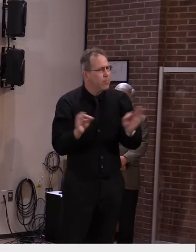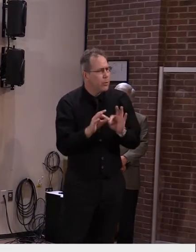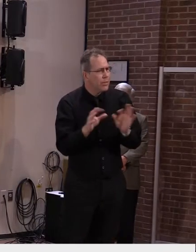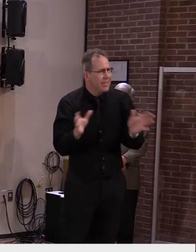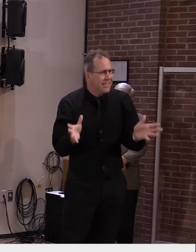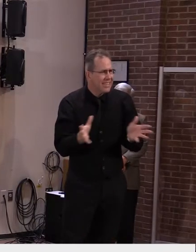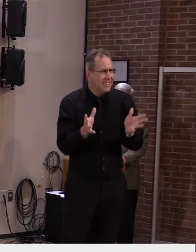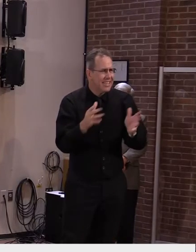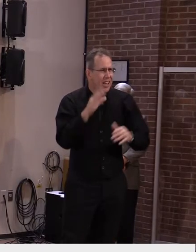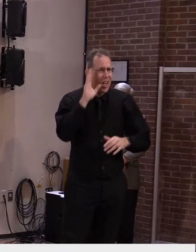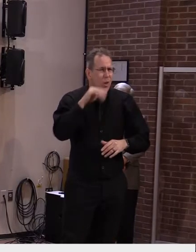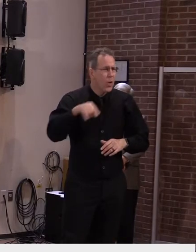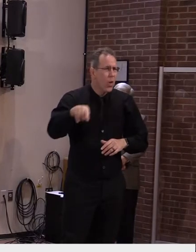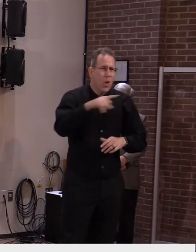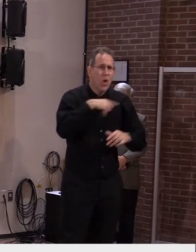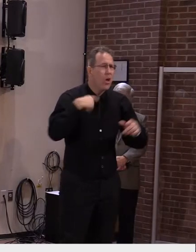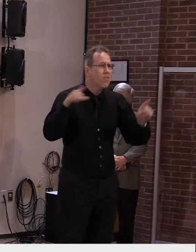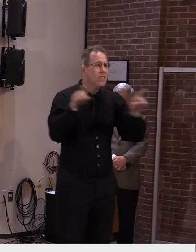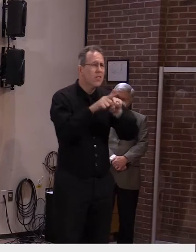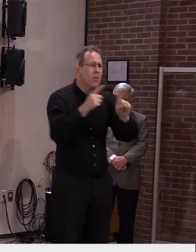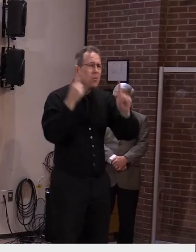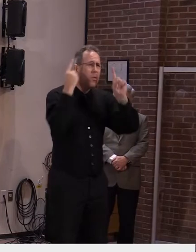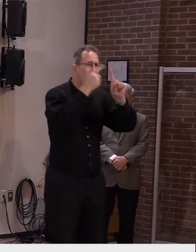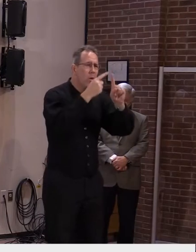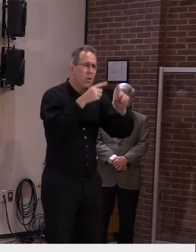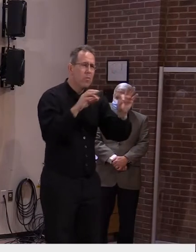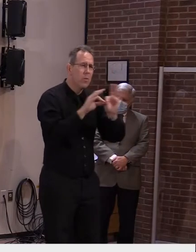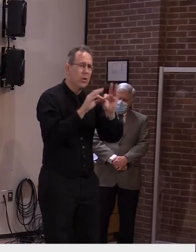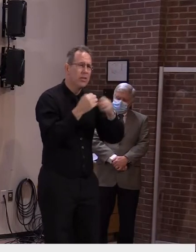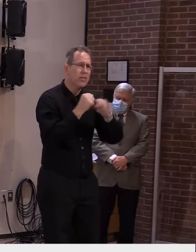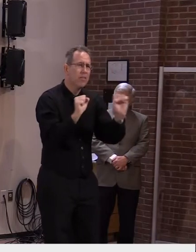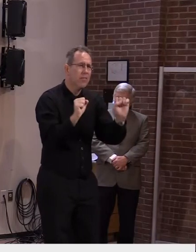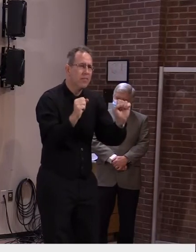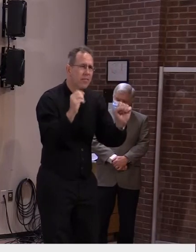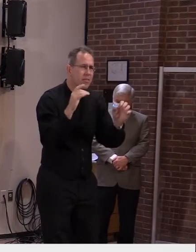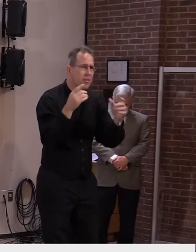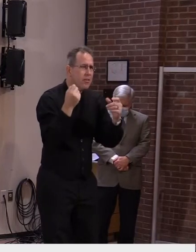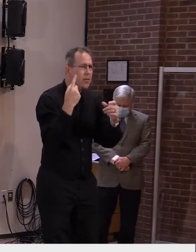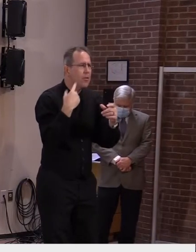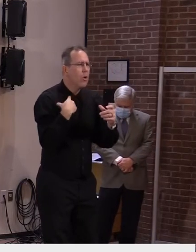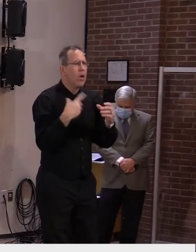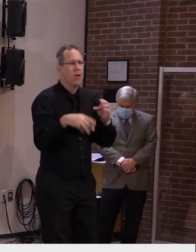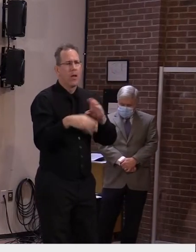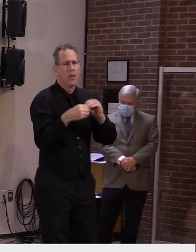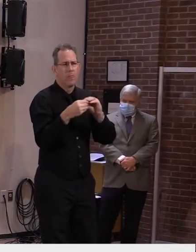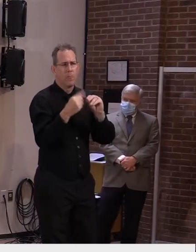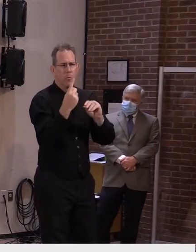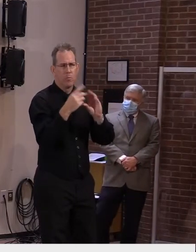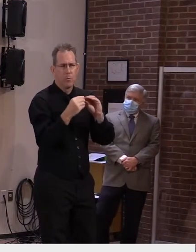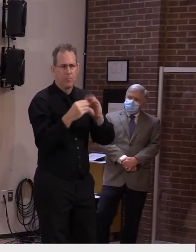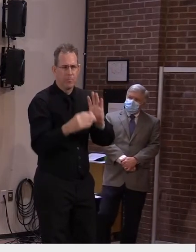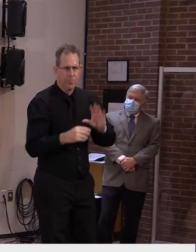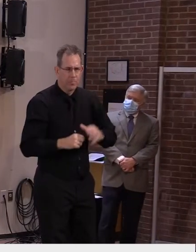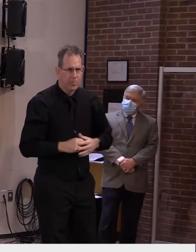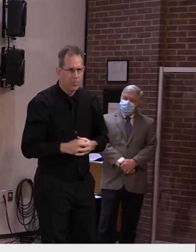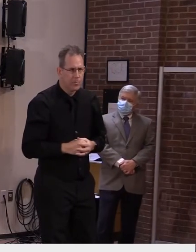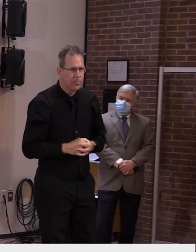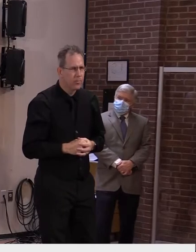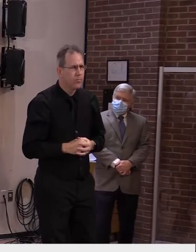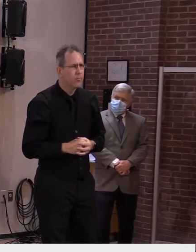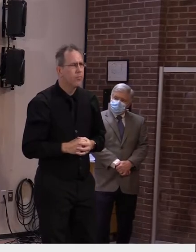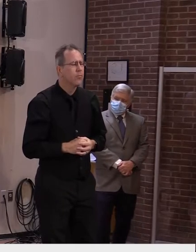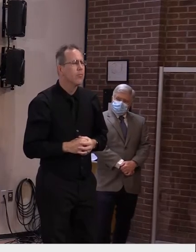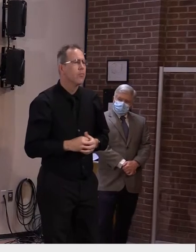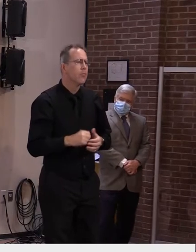be wearing masks. And I would just want to add one thing, because I do think most Vermonters